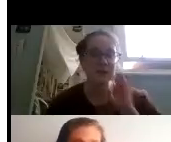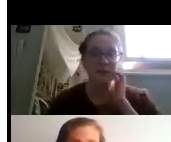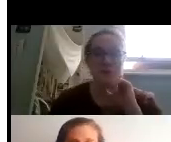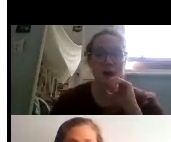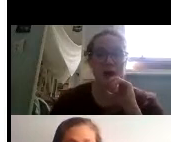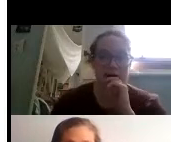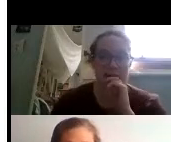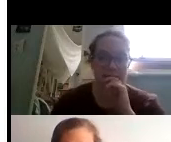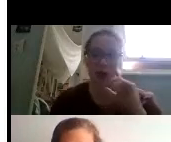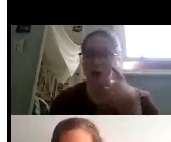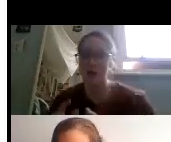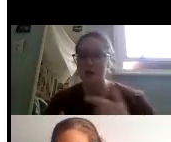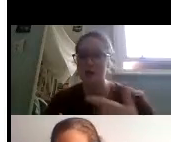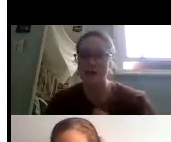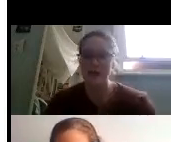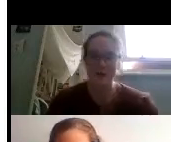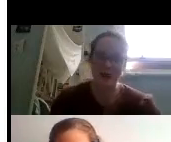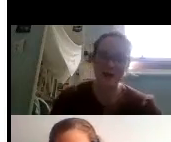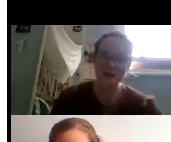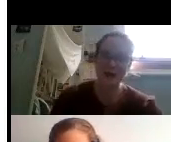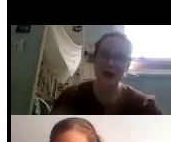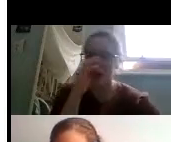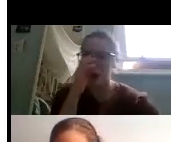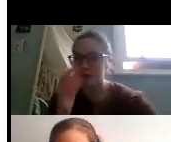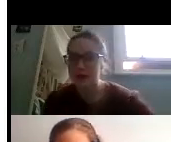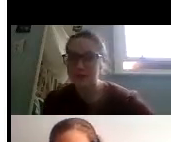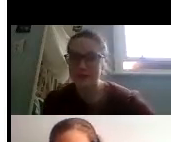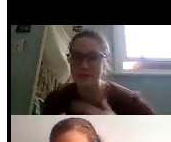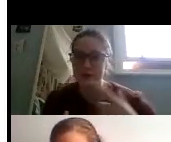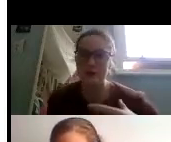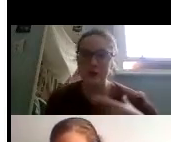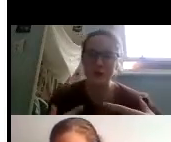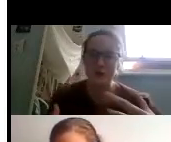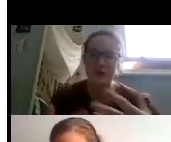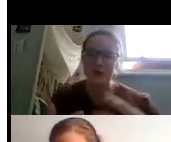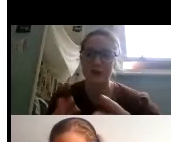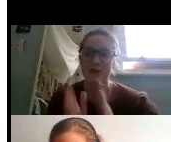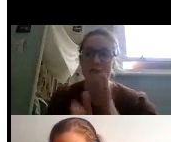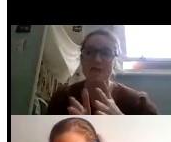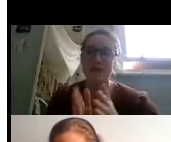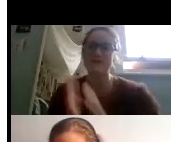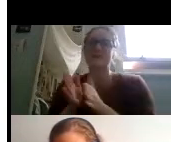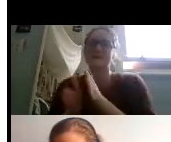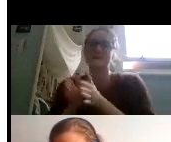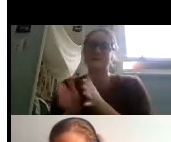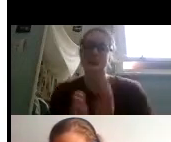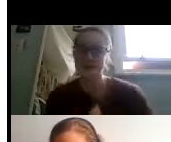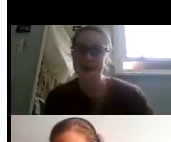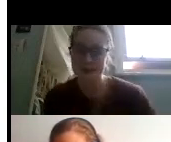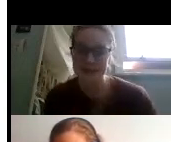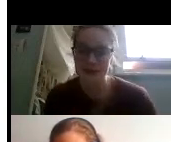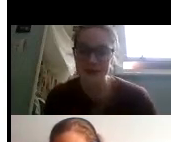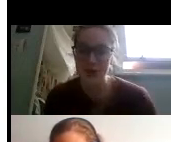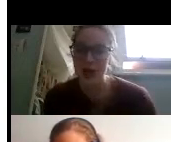people are learning it, a lot of people don't really know this. And it means that when you're talking with someone who actually uses BSL, it's this sign, by the way,